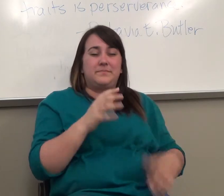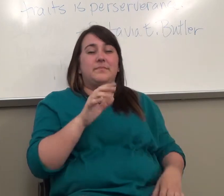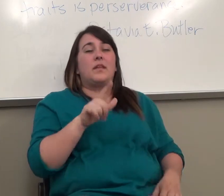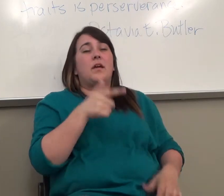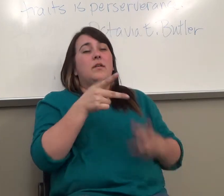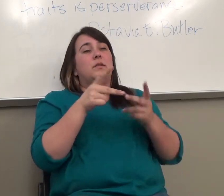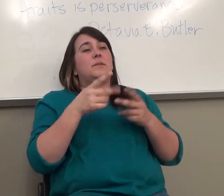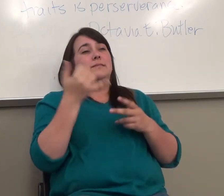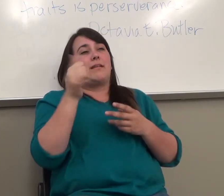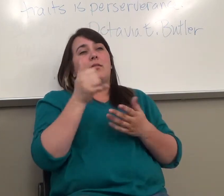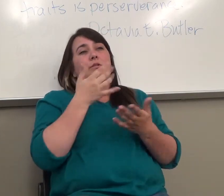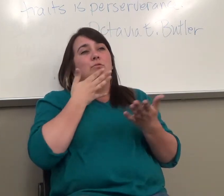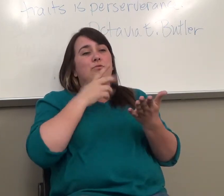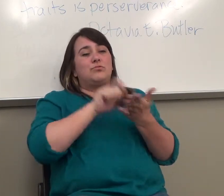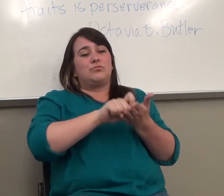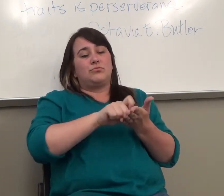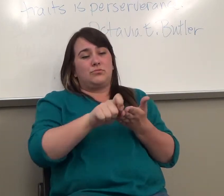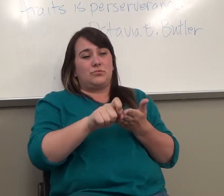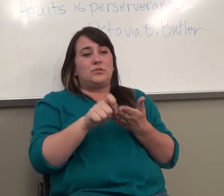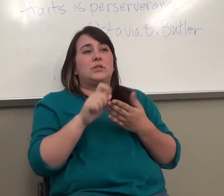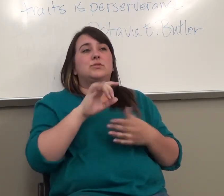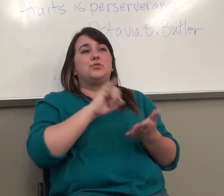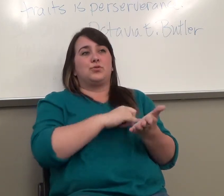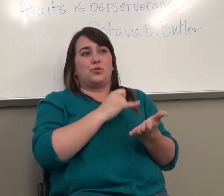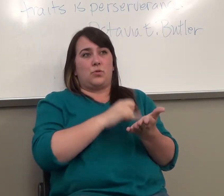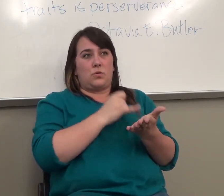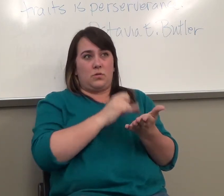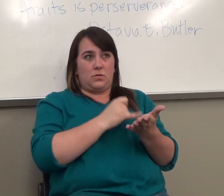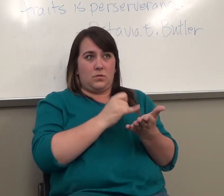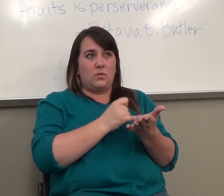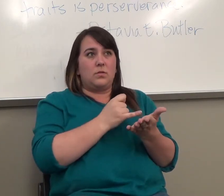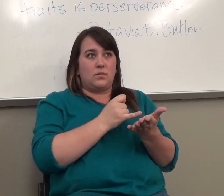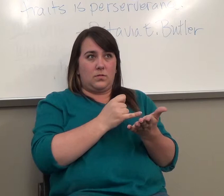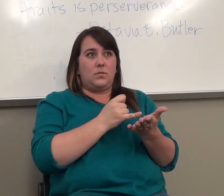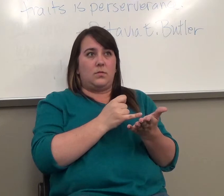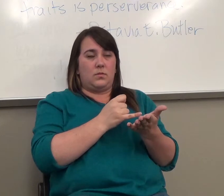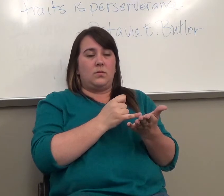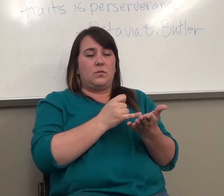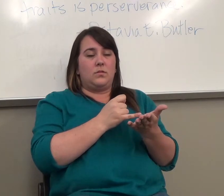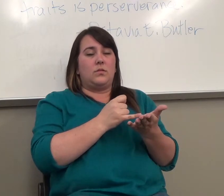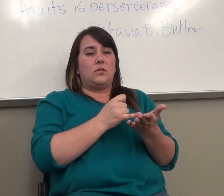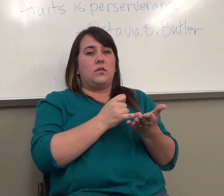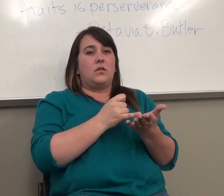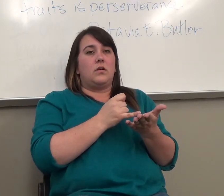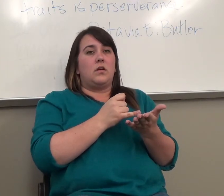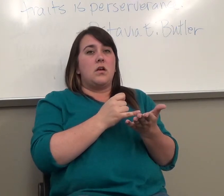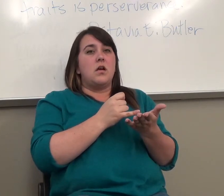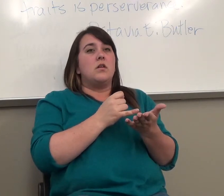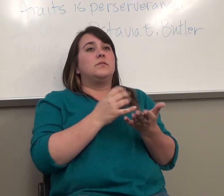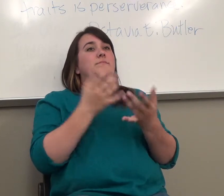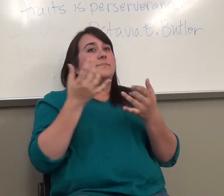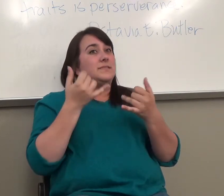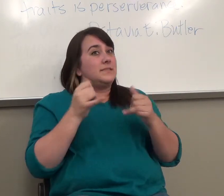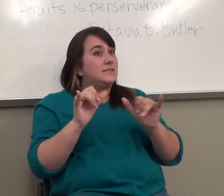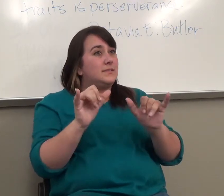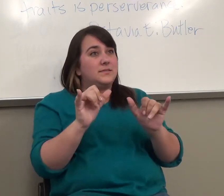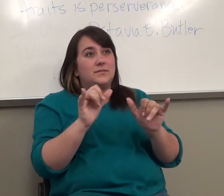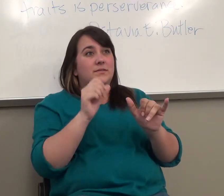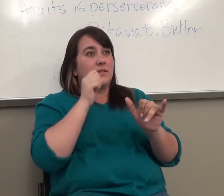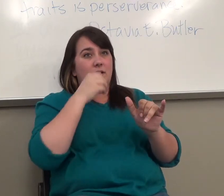mark is on the journal, okay? We still don't have